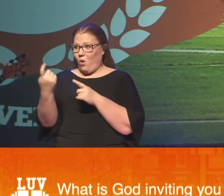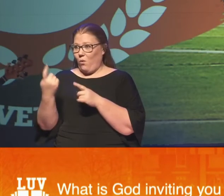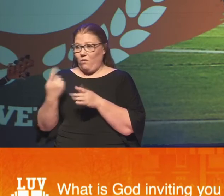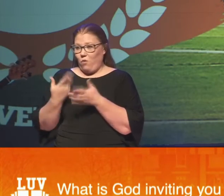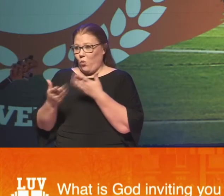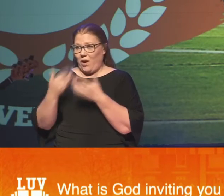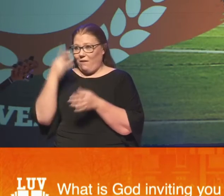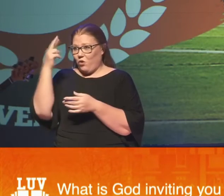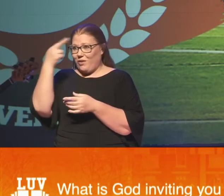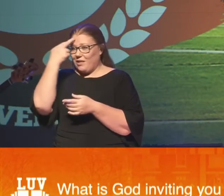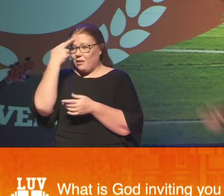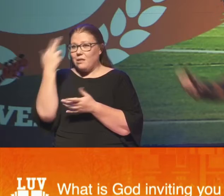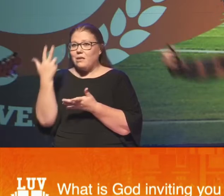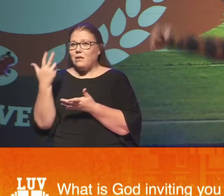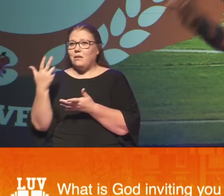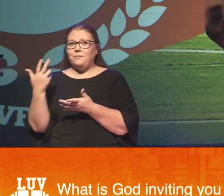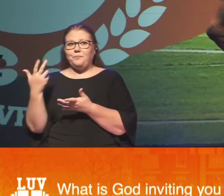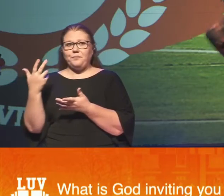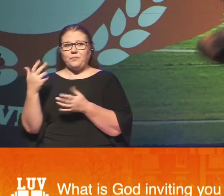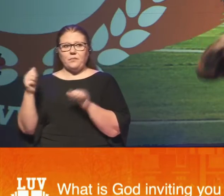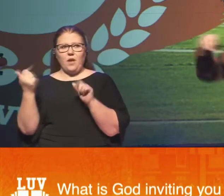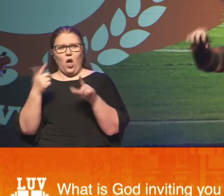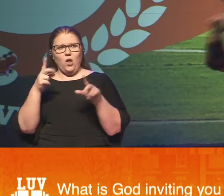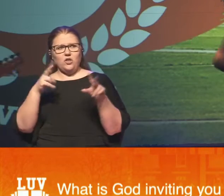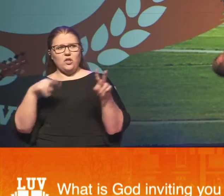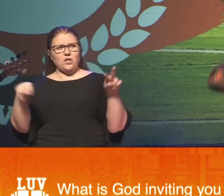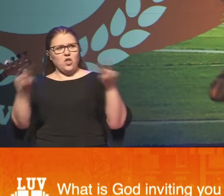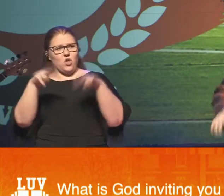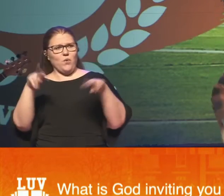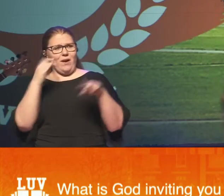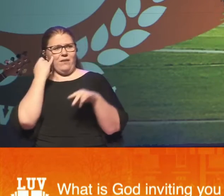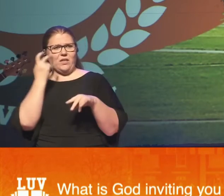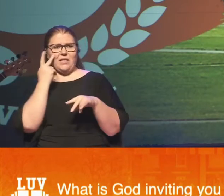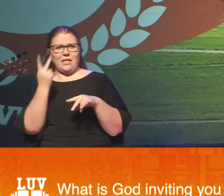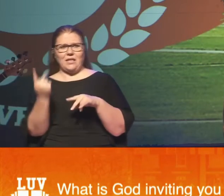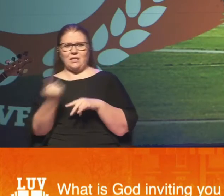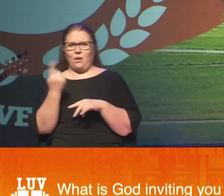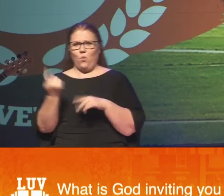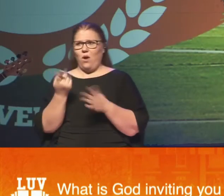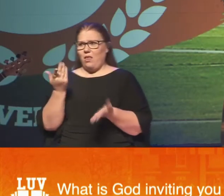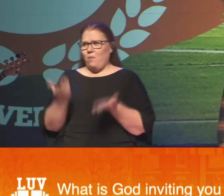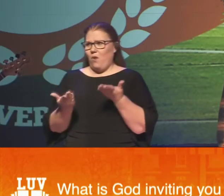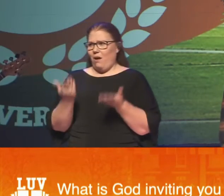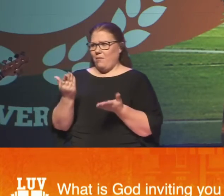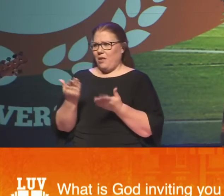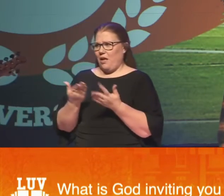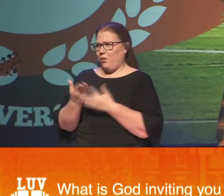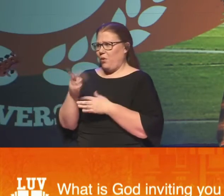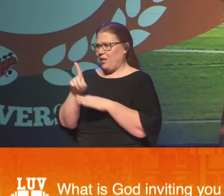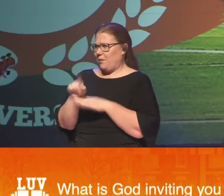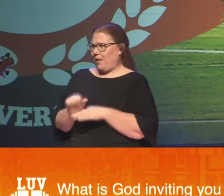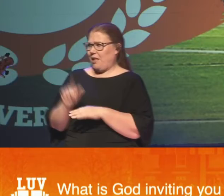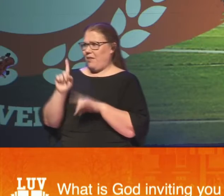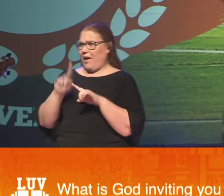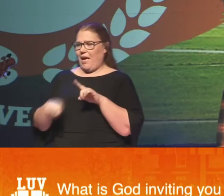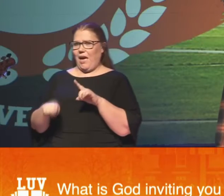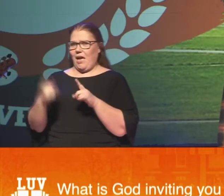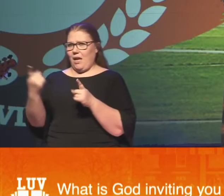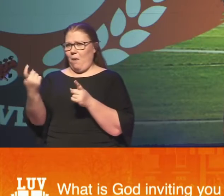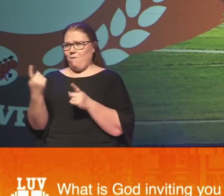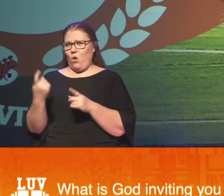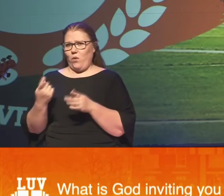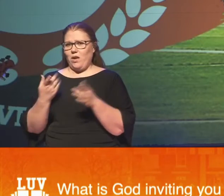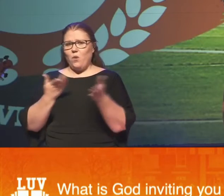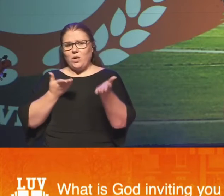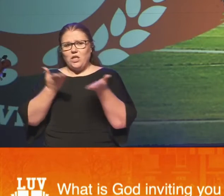for whatever reason, would you all just look around, and if you see someone that perhaps through a disability or something can't make it forward, would you serve